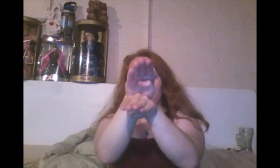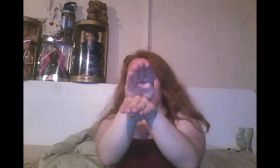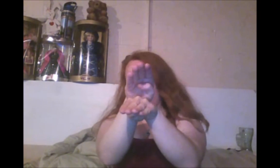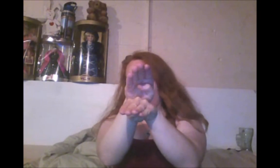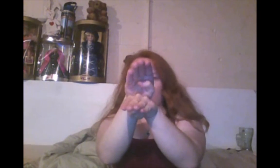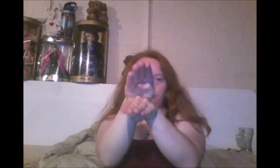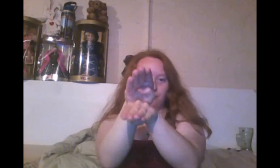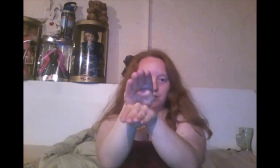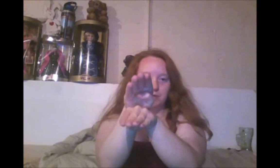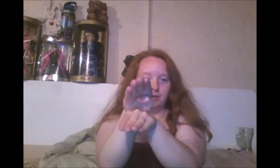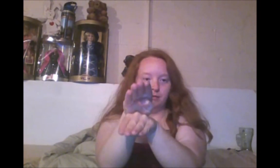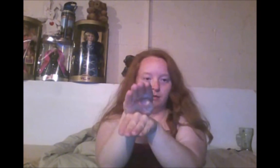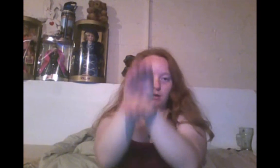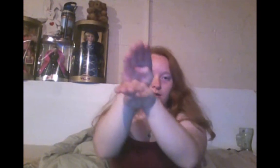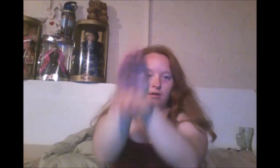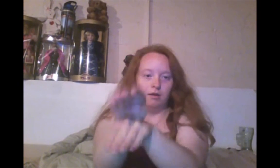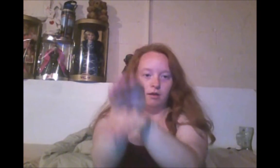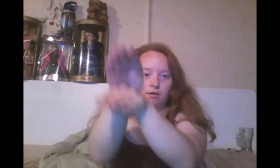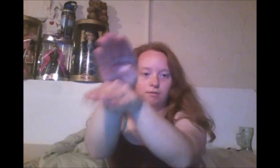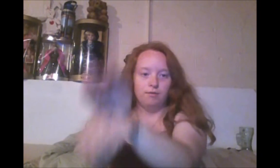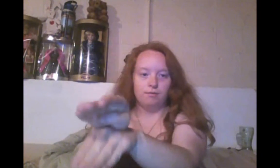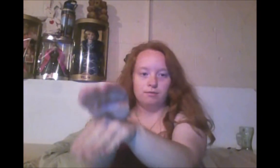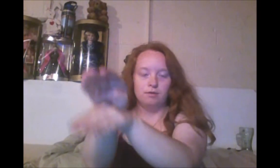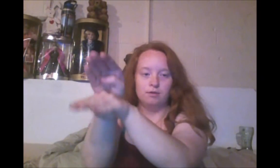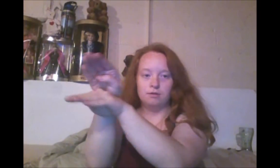I'm gonna hop forward twice. Kangaroo.